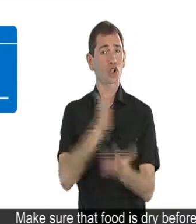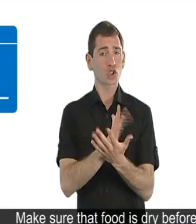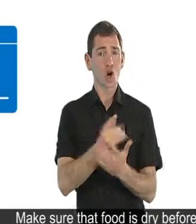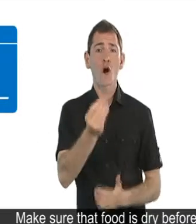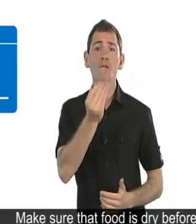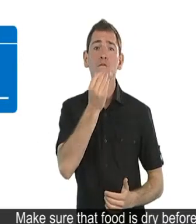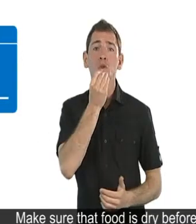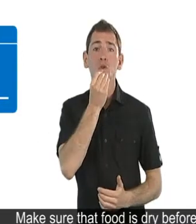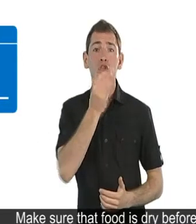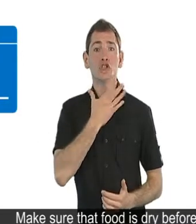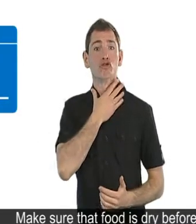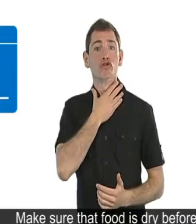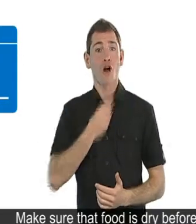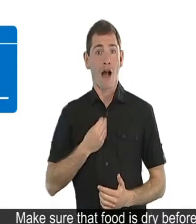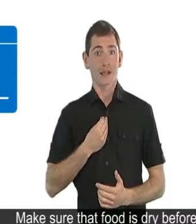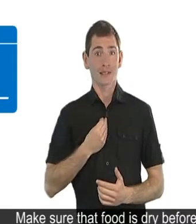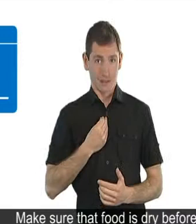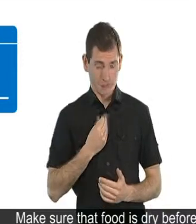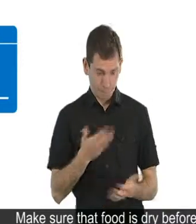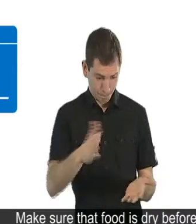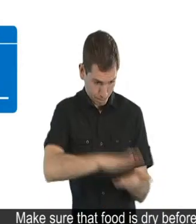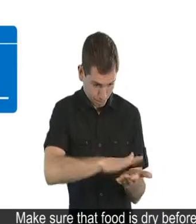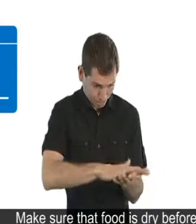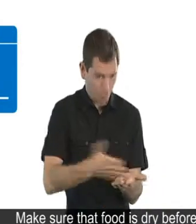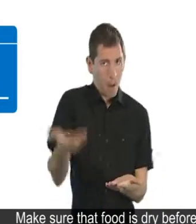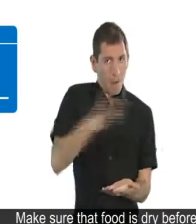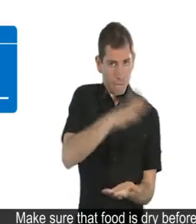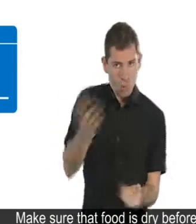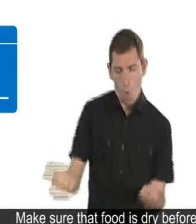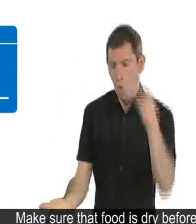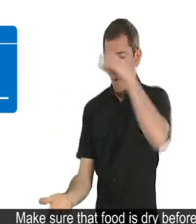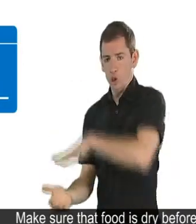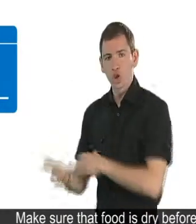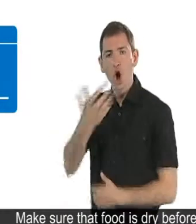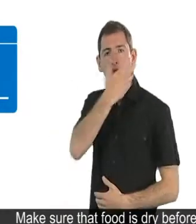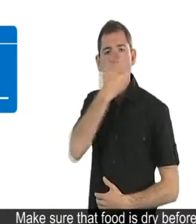Make sure that food is dry before you put it in hot oil so that it doesn't splash.